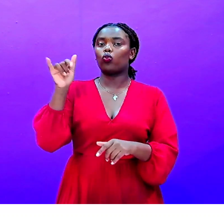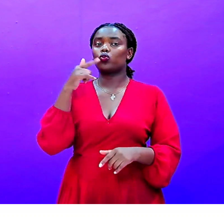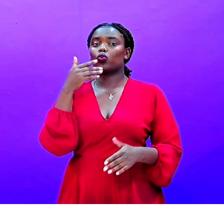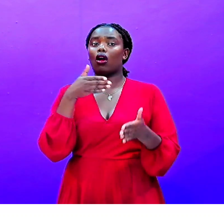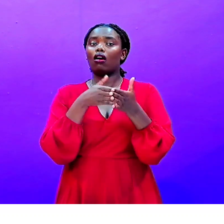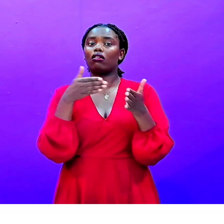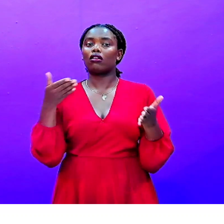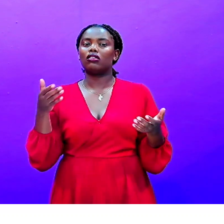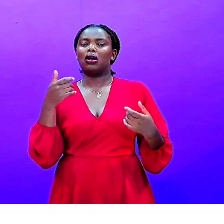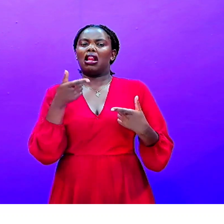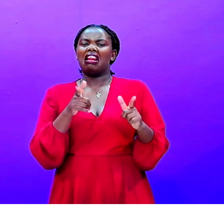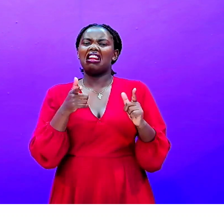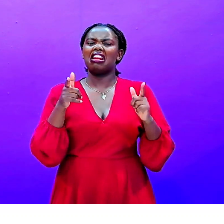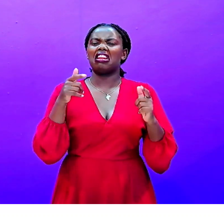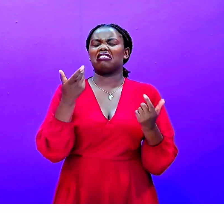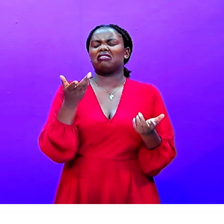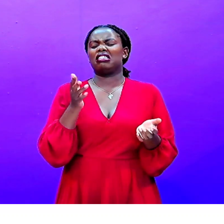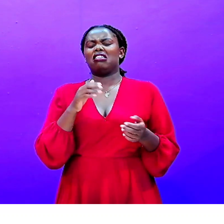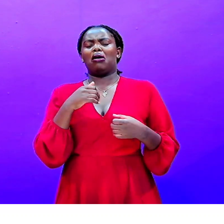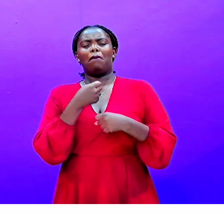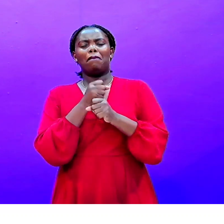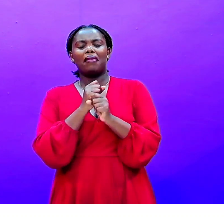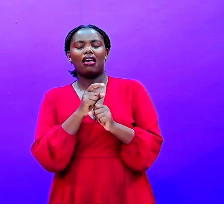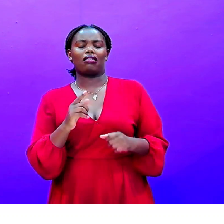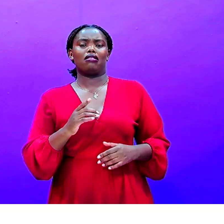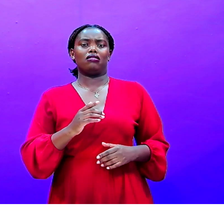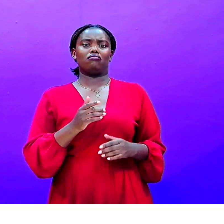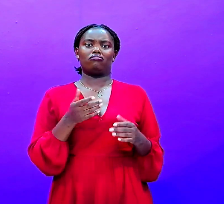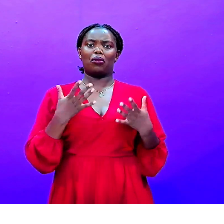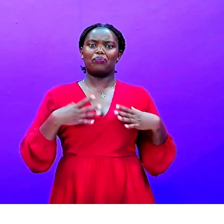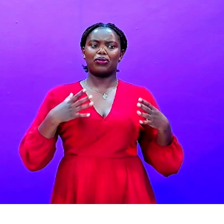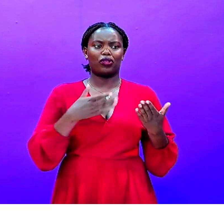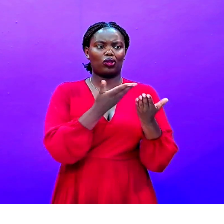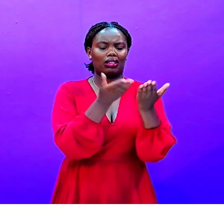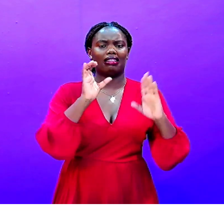public outrage undermine the rule of law.